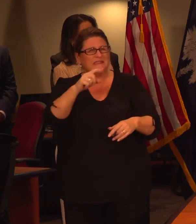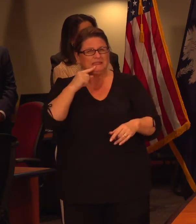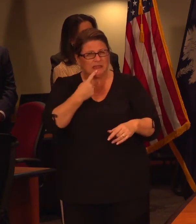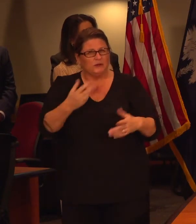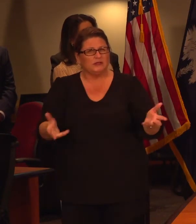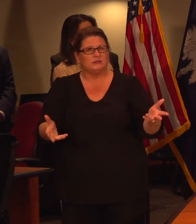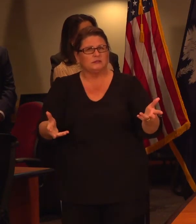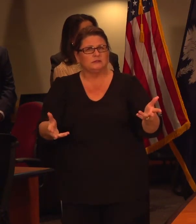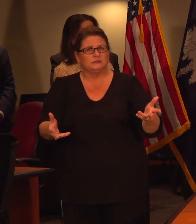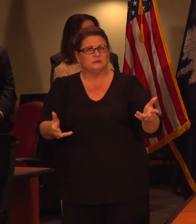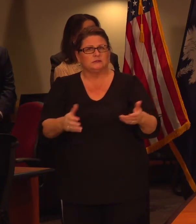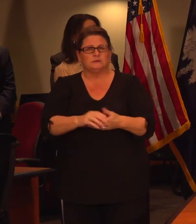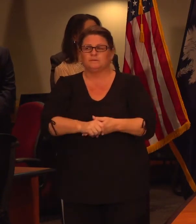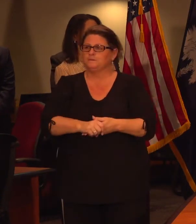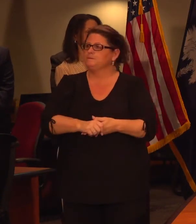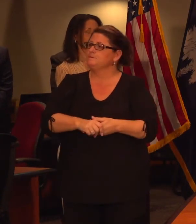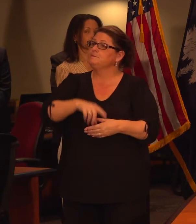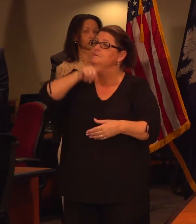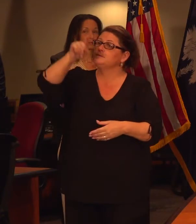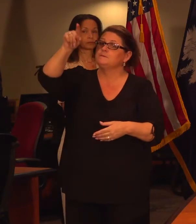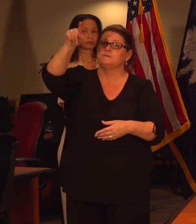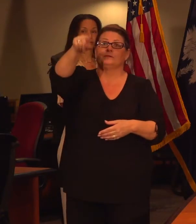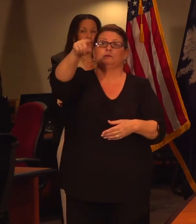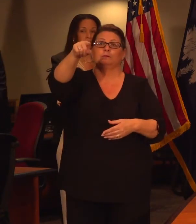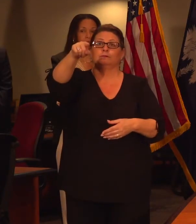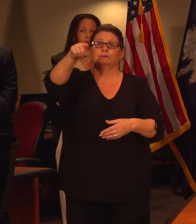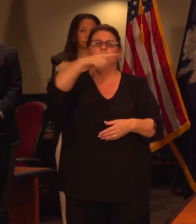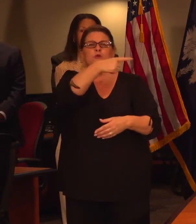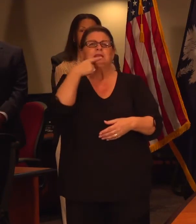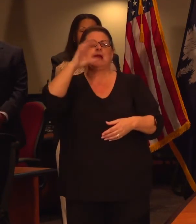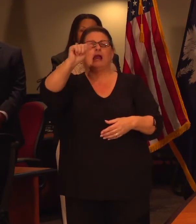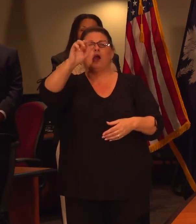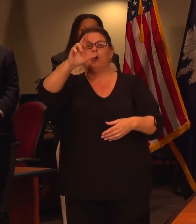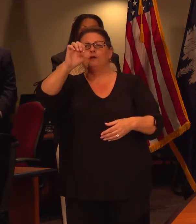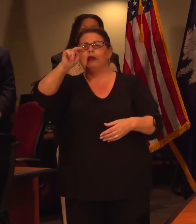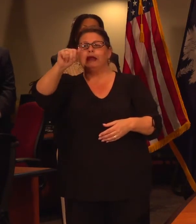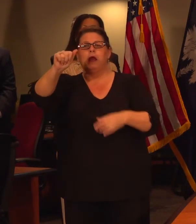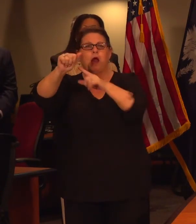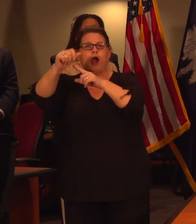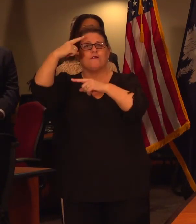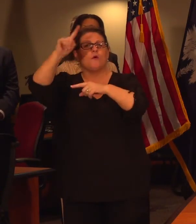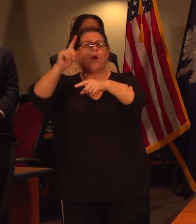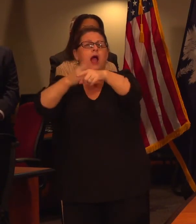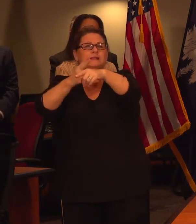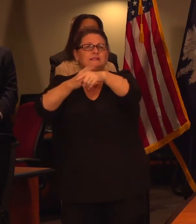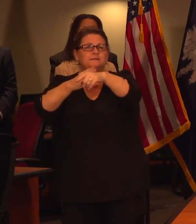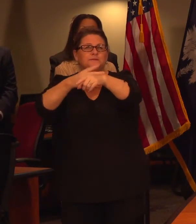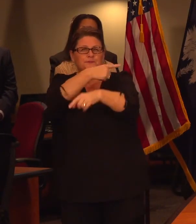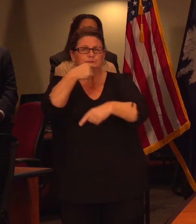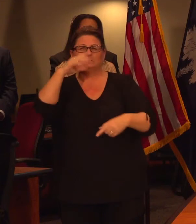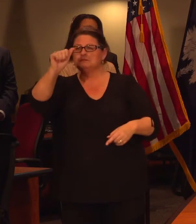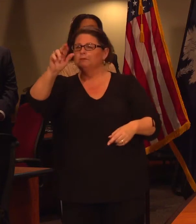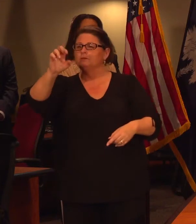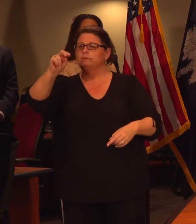there. Yes, sir, in the back. Arenas were mentioned as possible surge hospitals. I'm sorry, say what? Arenas have been